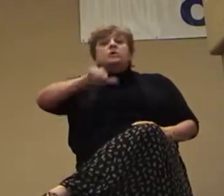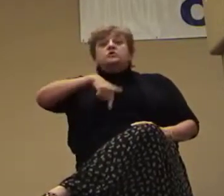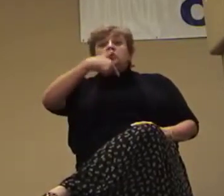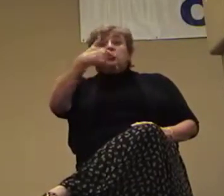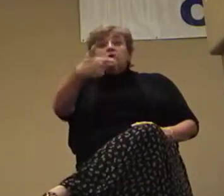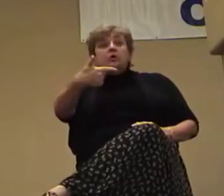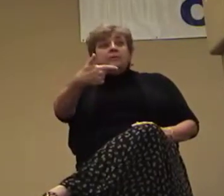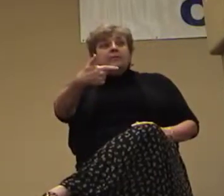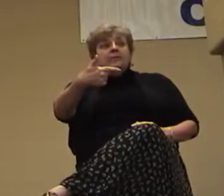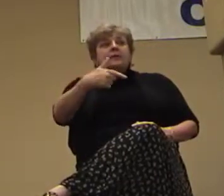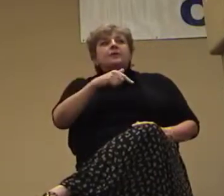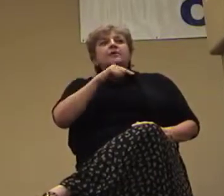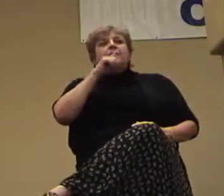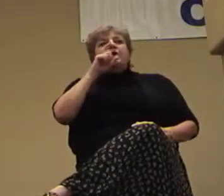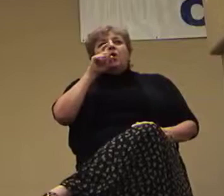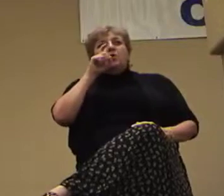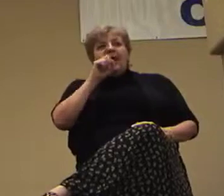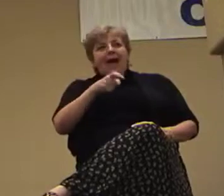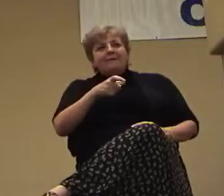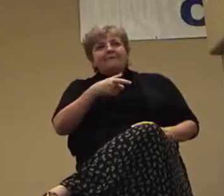Well, you know.